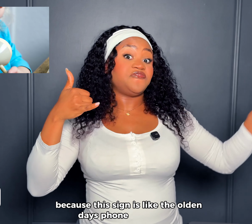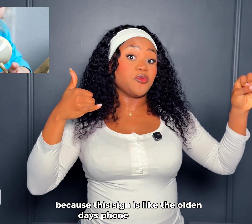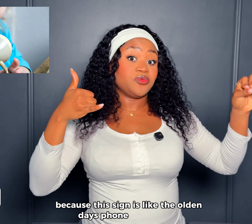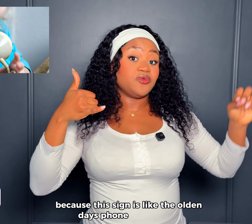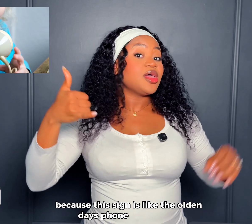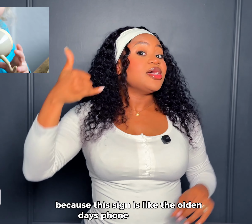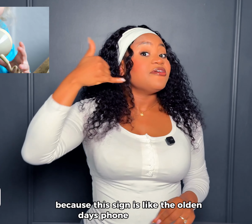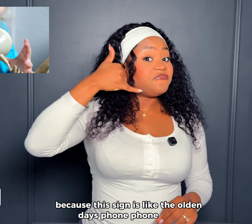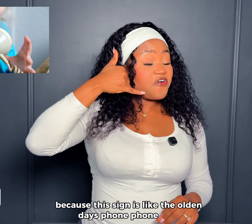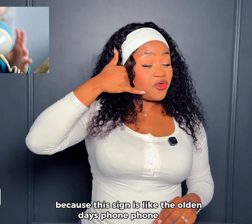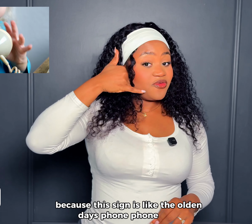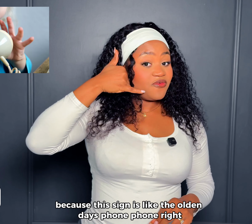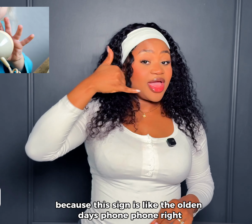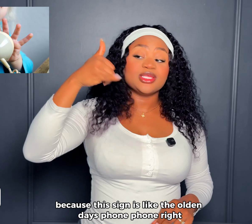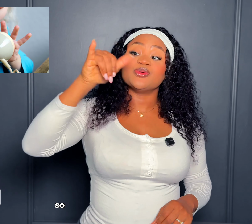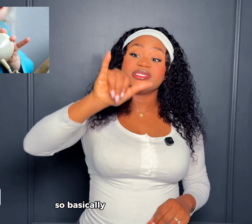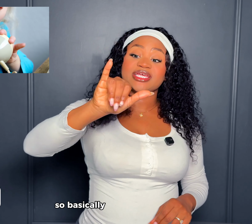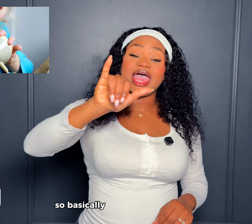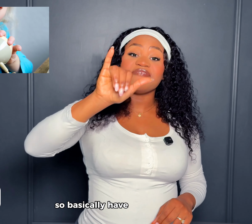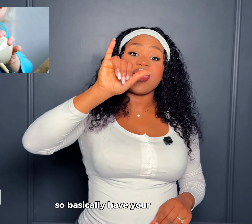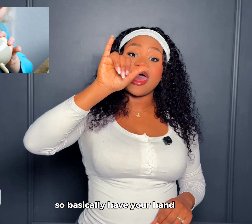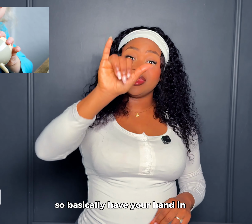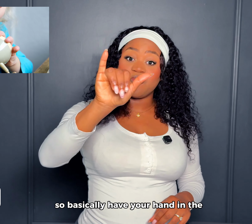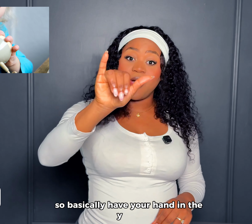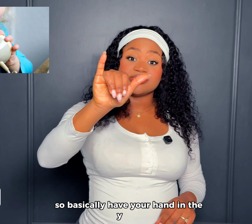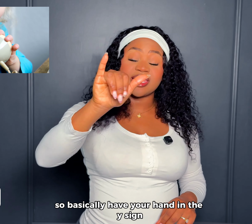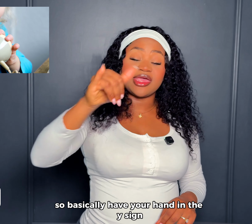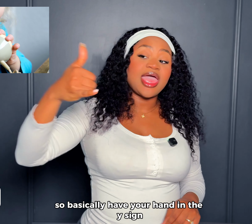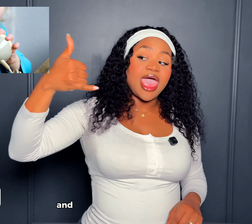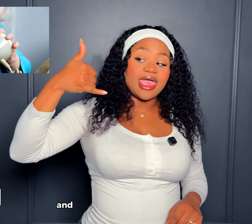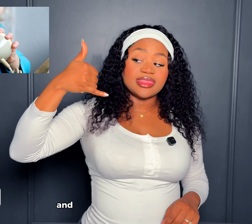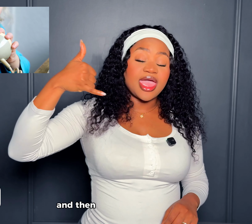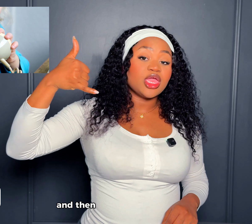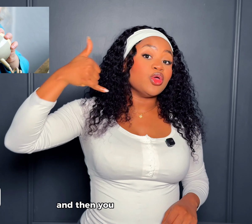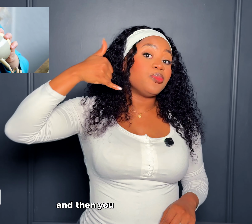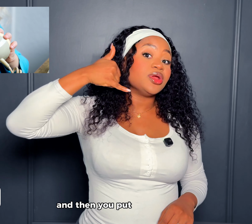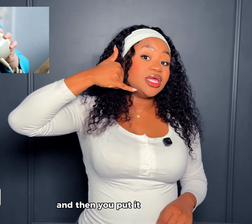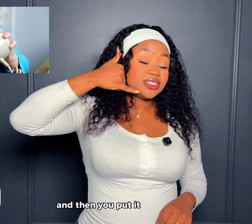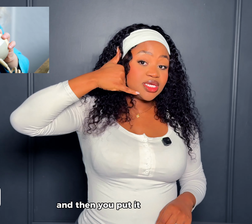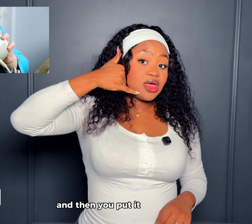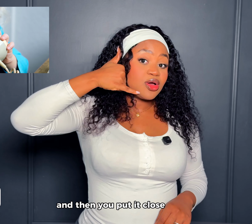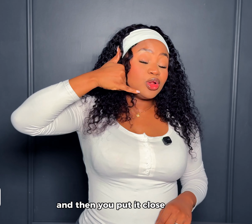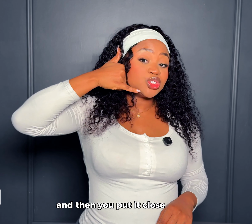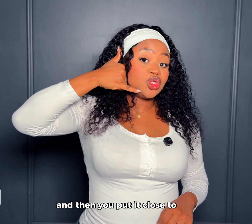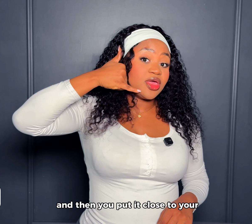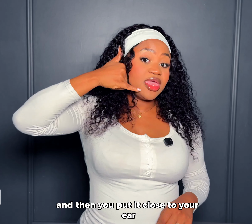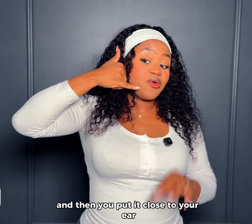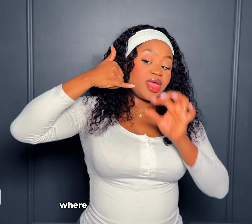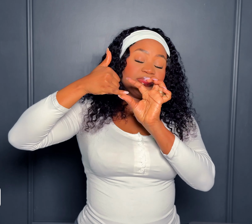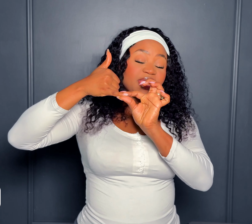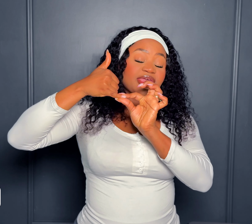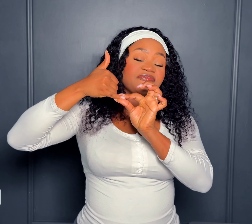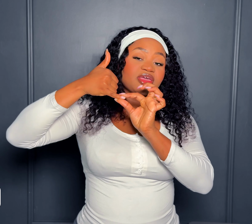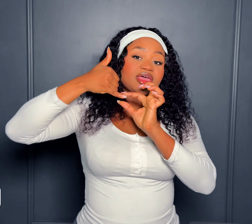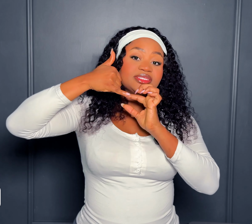phone. Phone, right? So basically have your hand in the Y sign and then you put it close to your ear where the pinky finger is